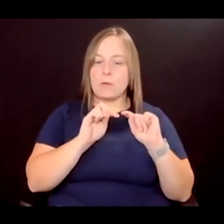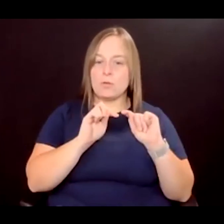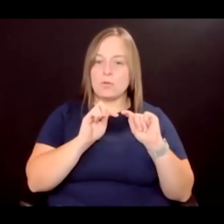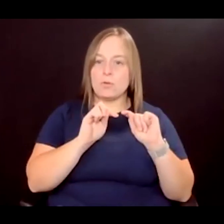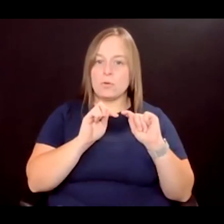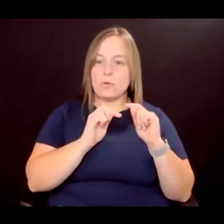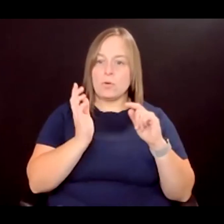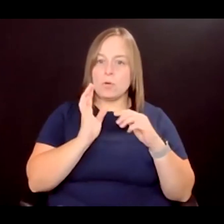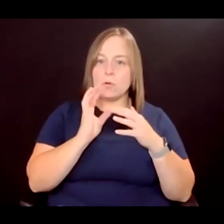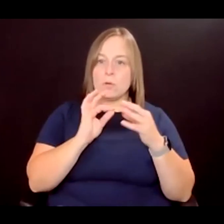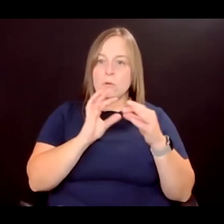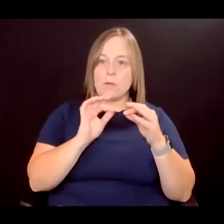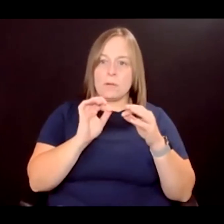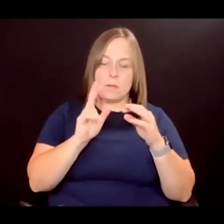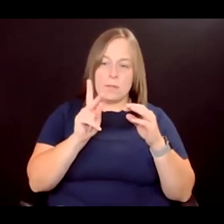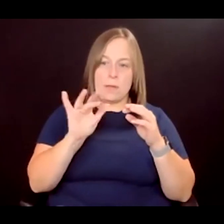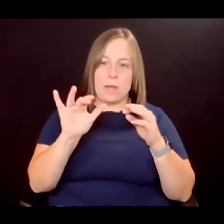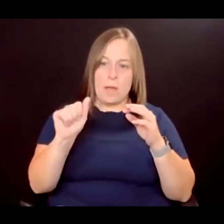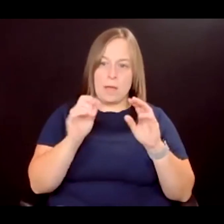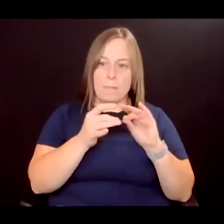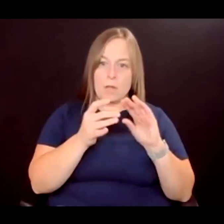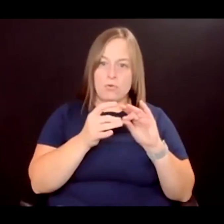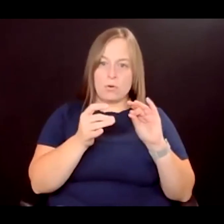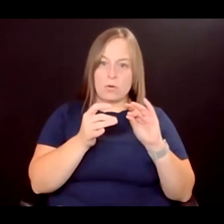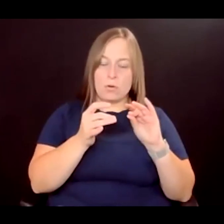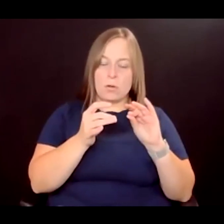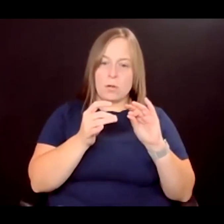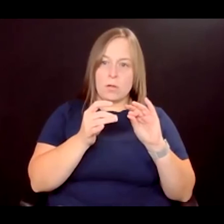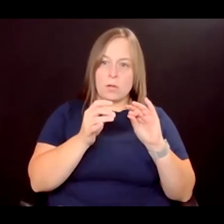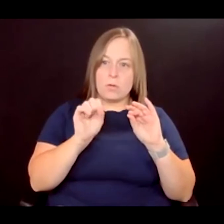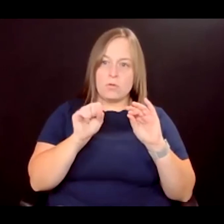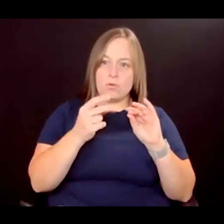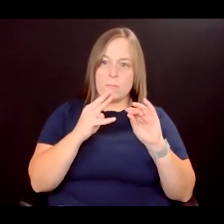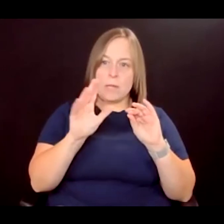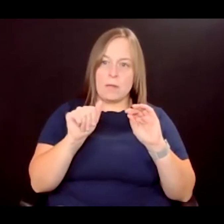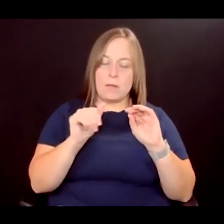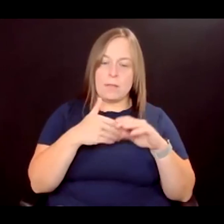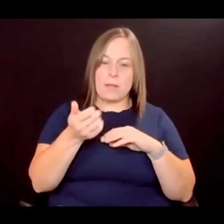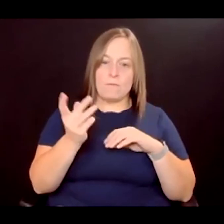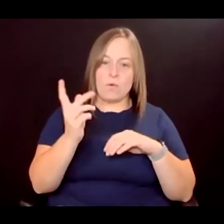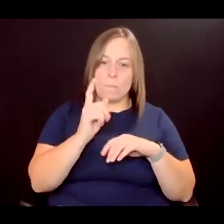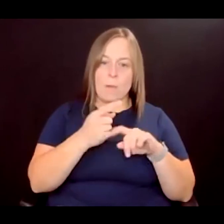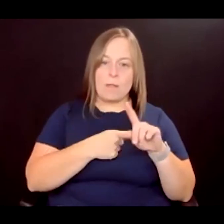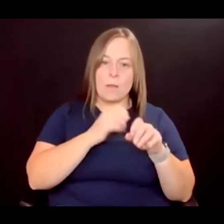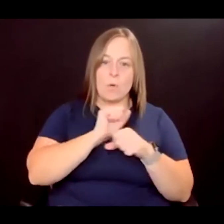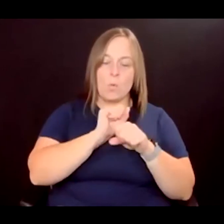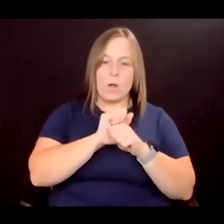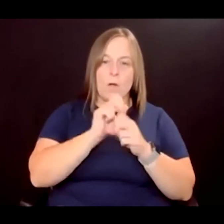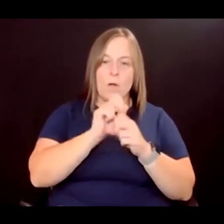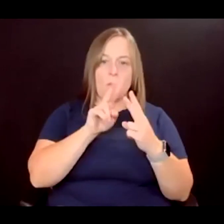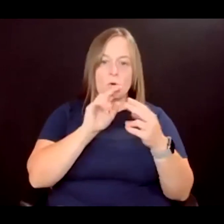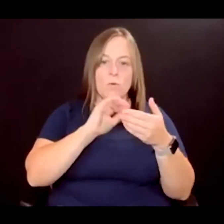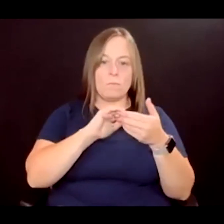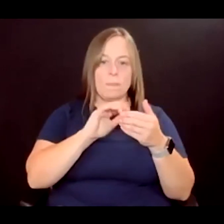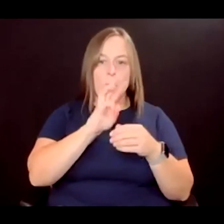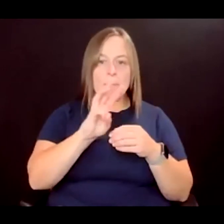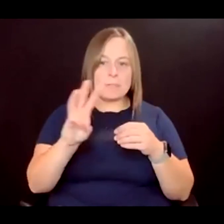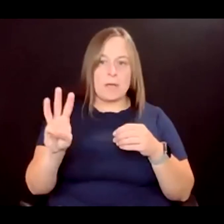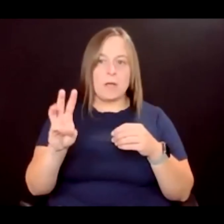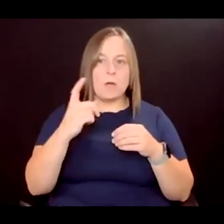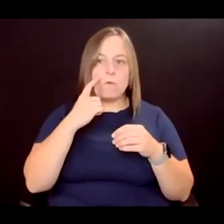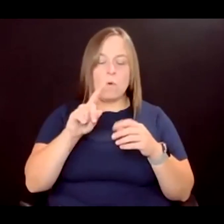a chair. What will you do to make the committee's work a priority and be resourced? Yes, that